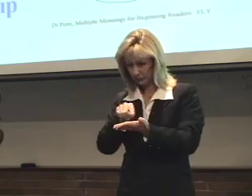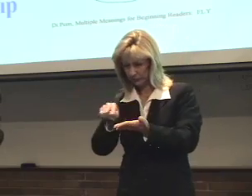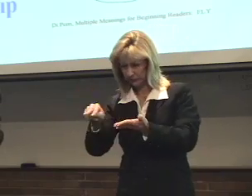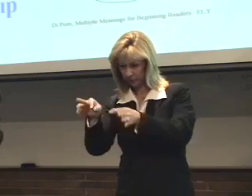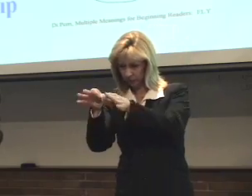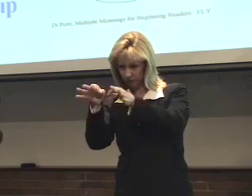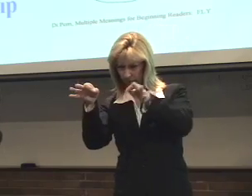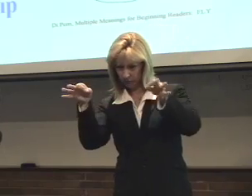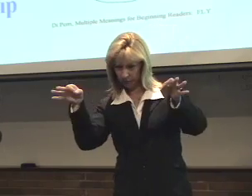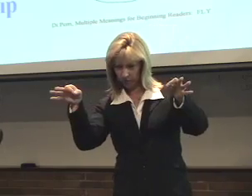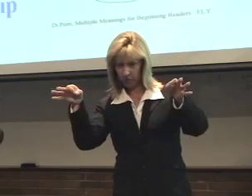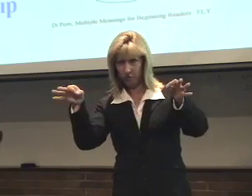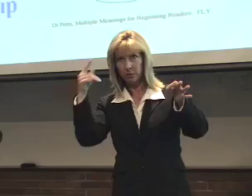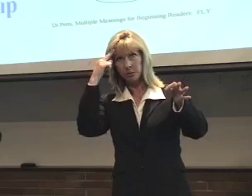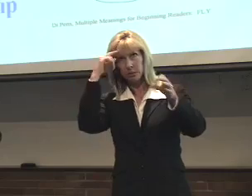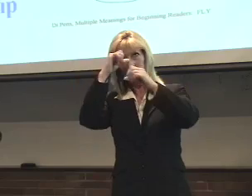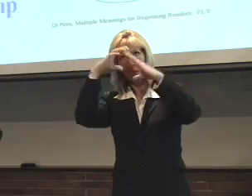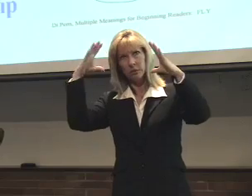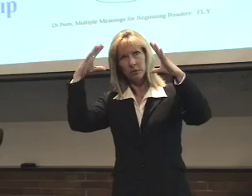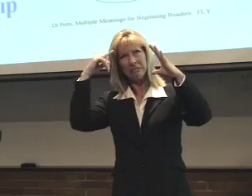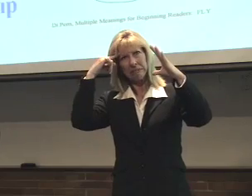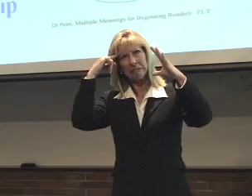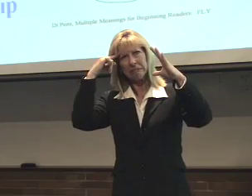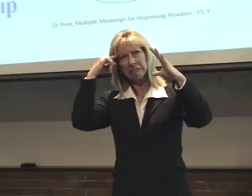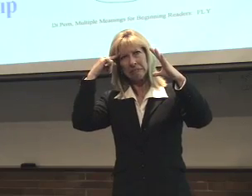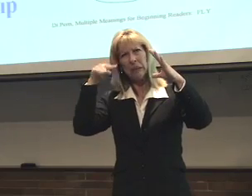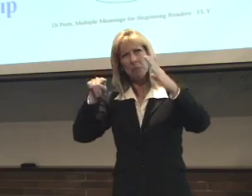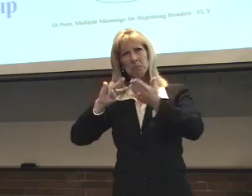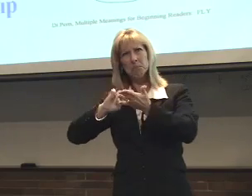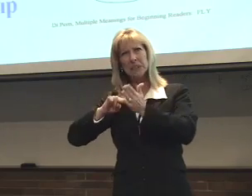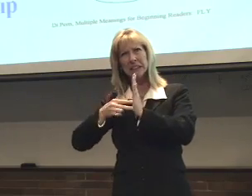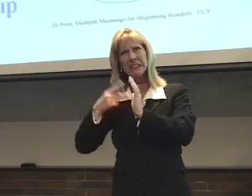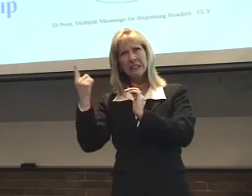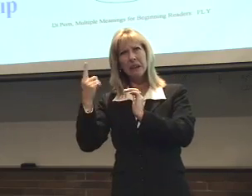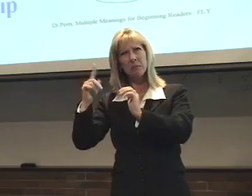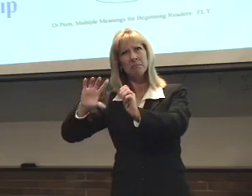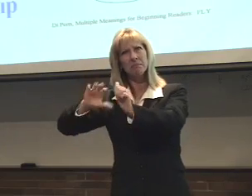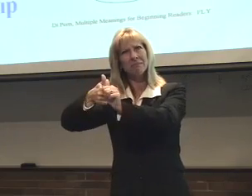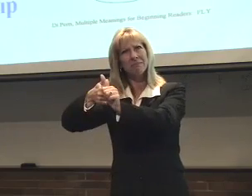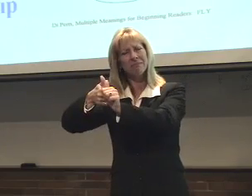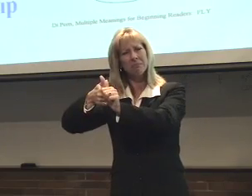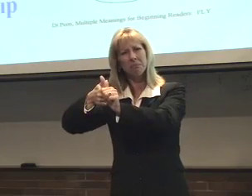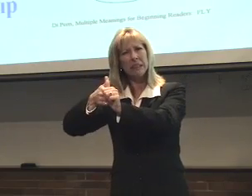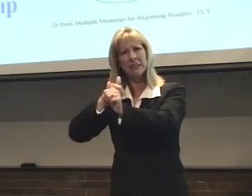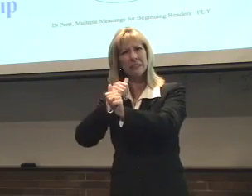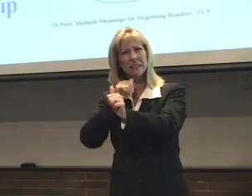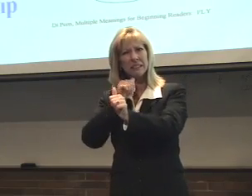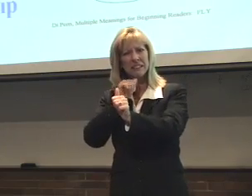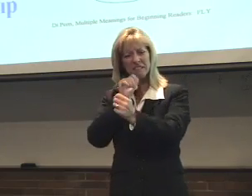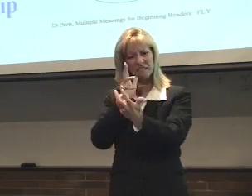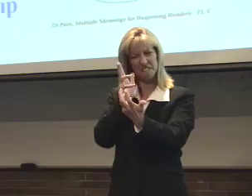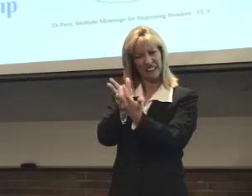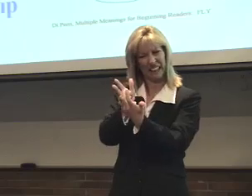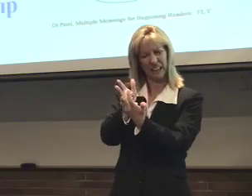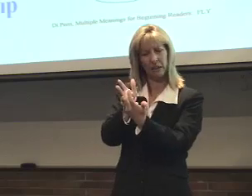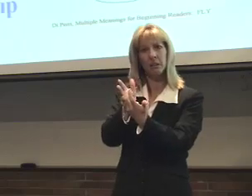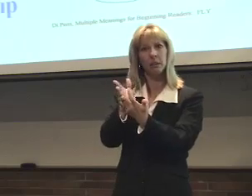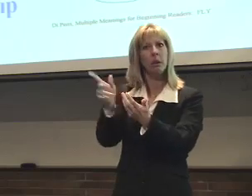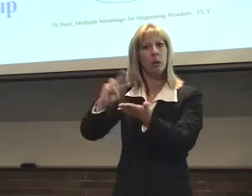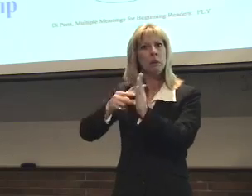see the word and you think it means something, but it doesn't fit in that sentence, it must be one of those words that has another meaning. So that's the first strategy, is to step